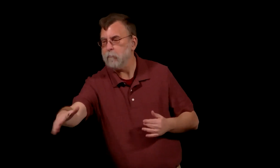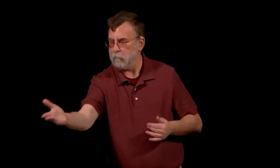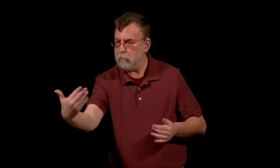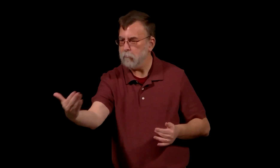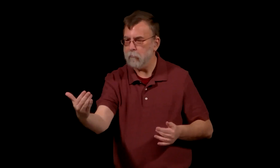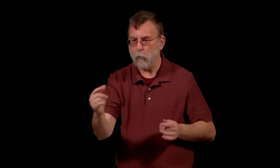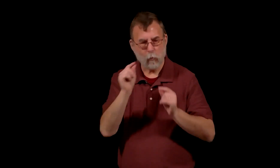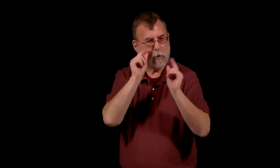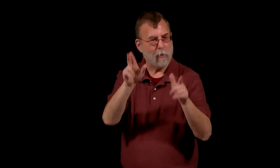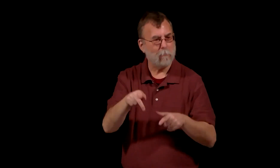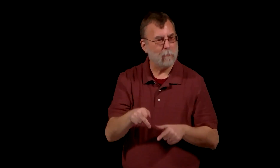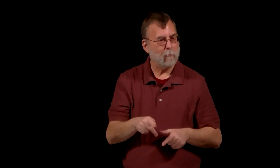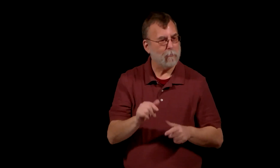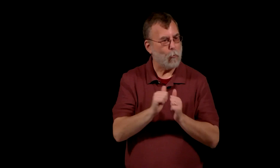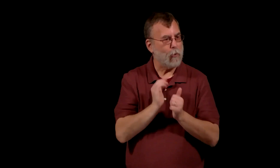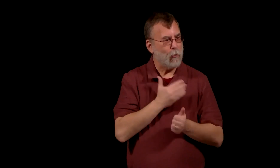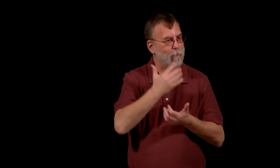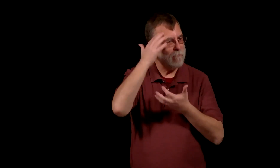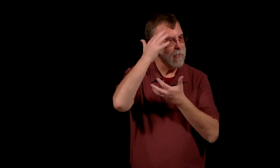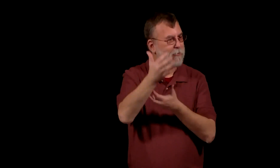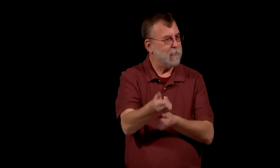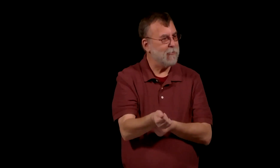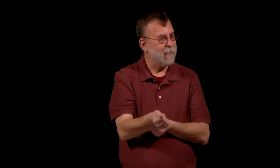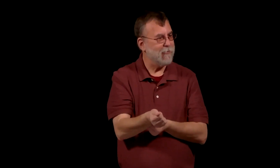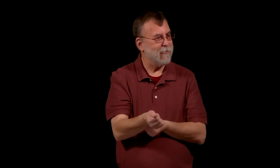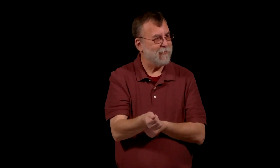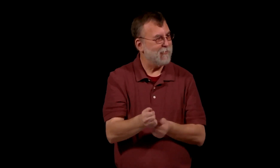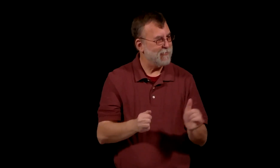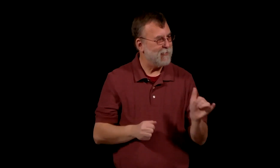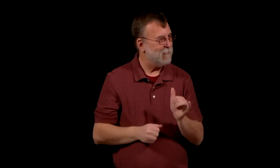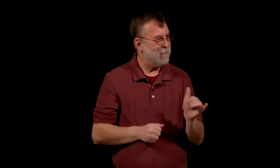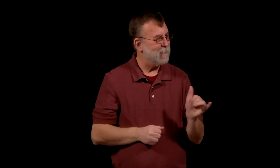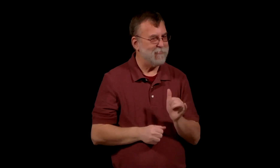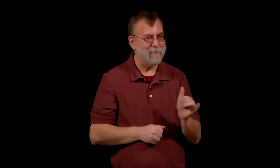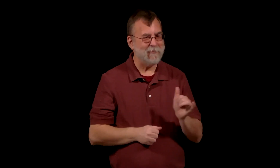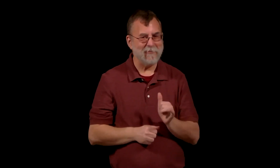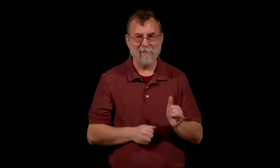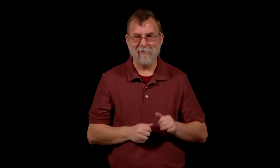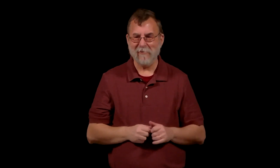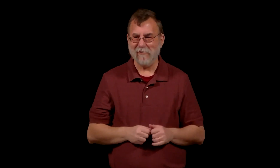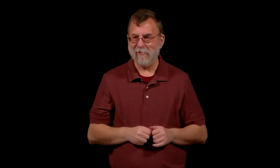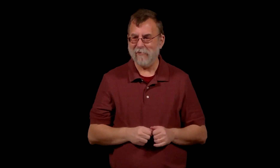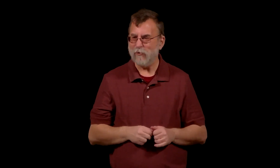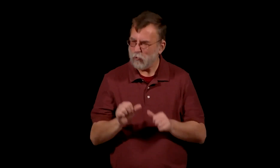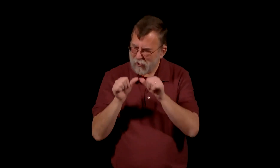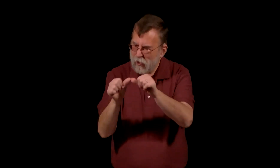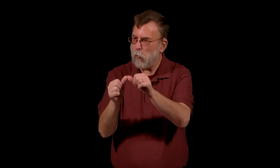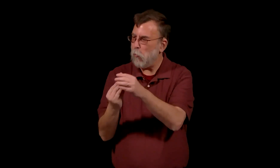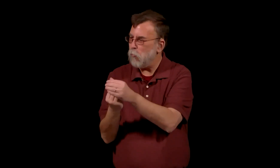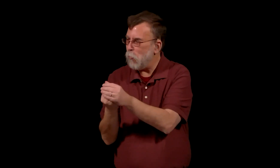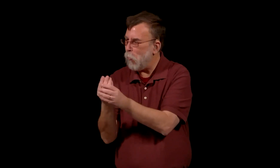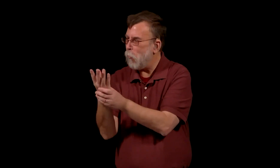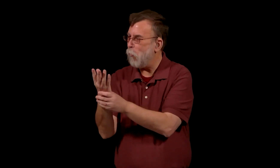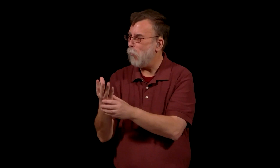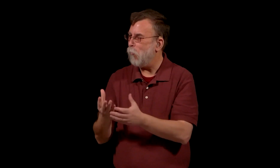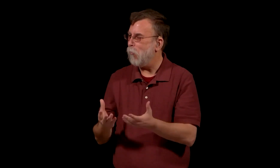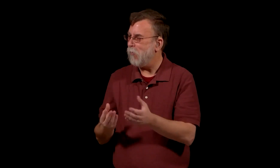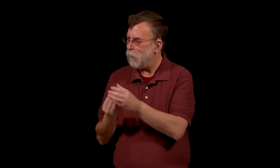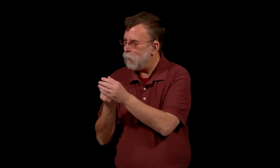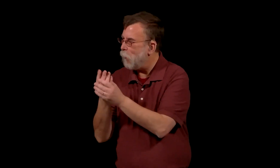And God says, wait, come on, wake up. With our trust in God, it's the same. We have to follow and